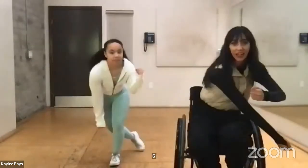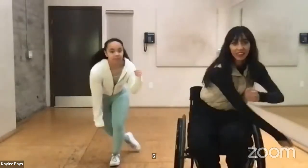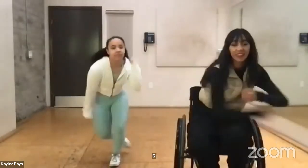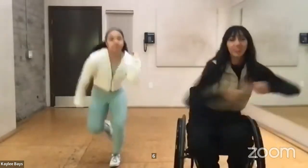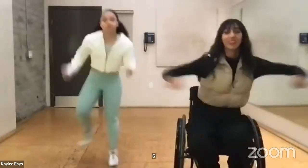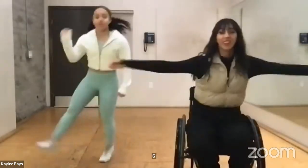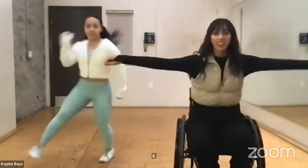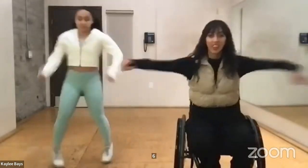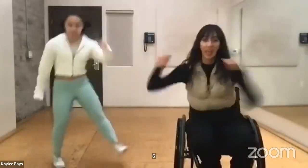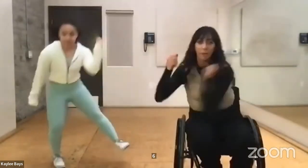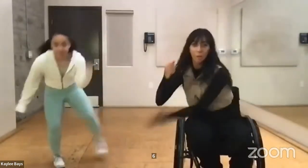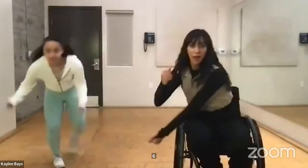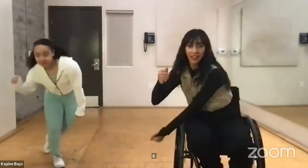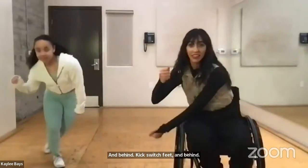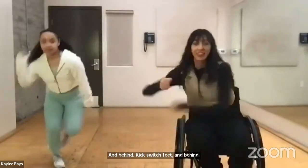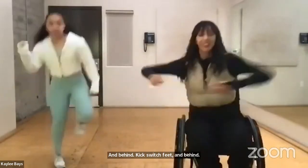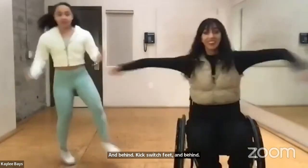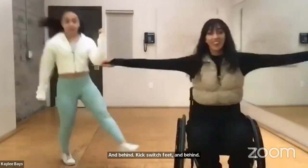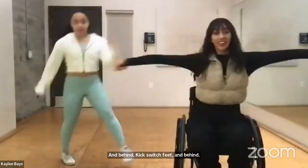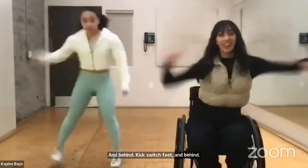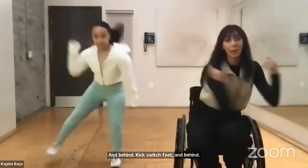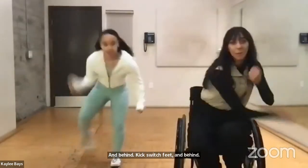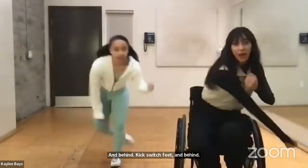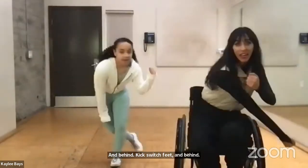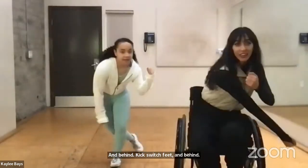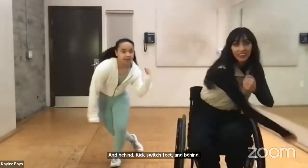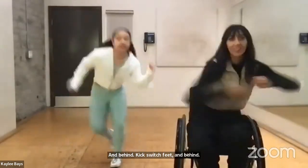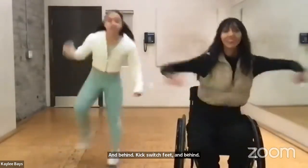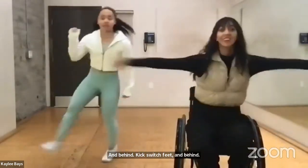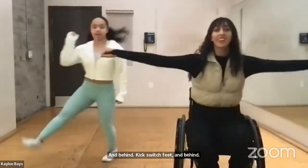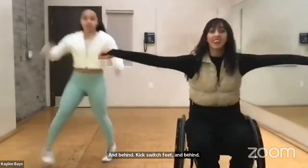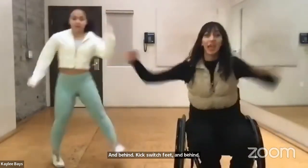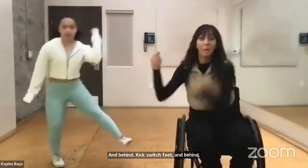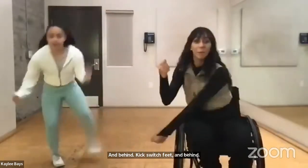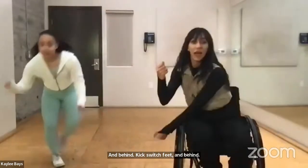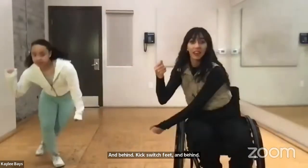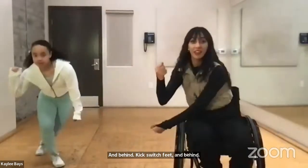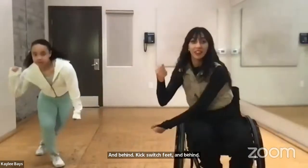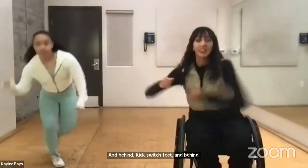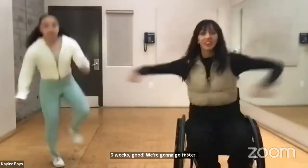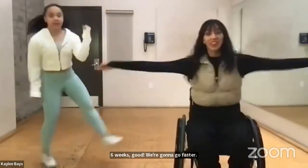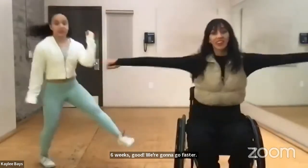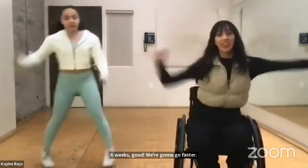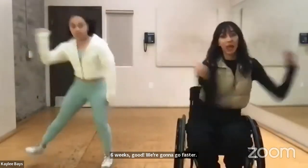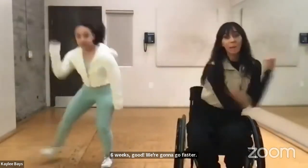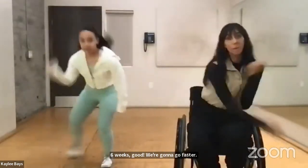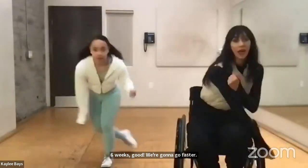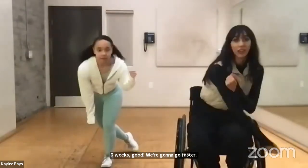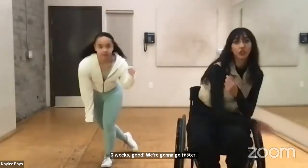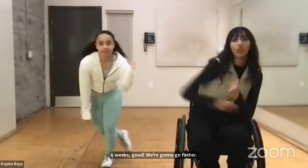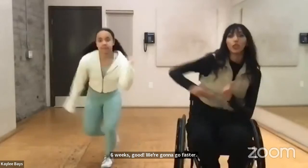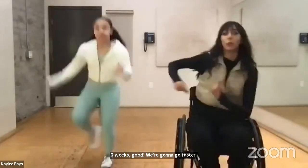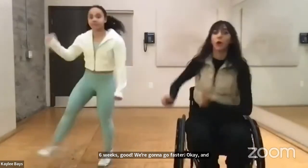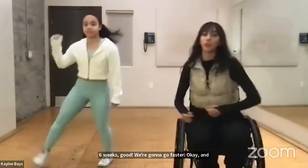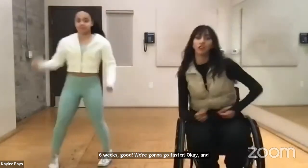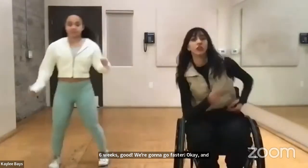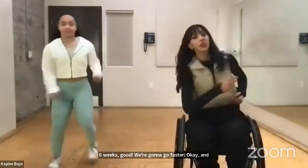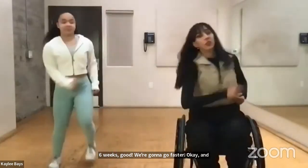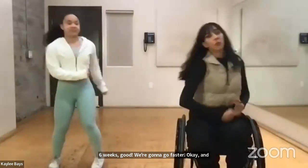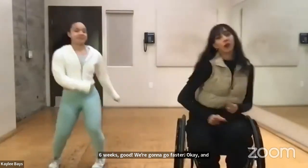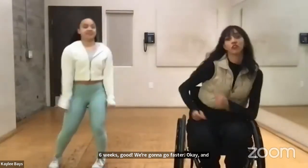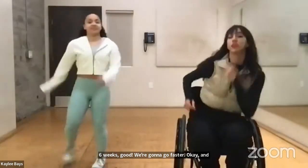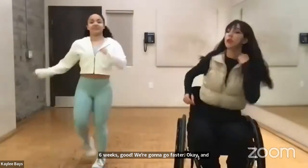and back, kick and back, kick and back, kick and back, kick and back. Good,